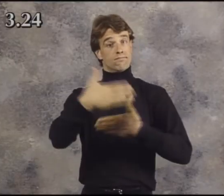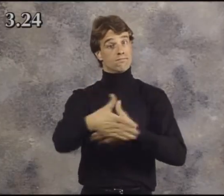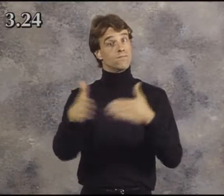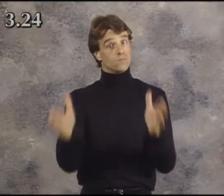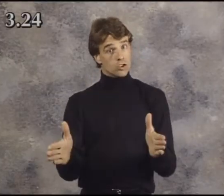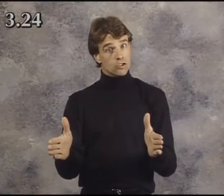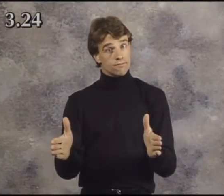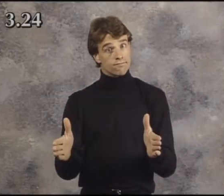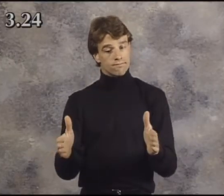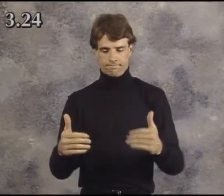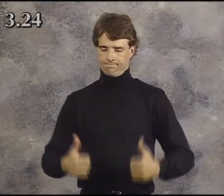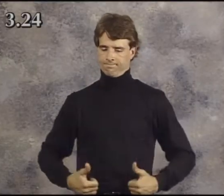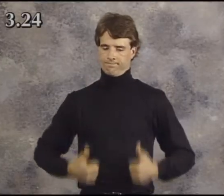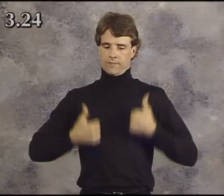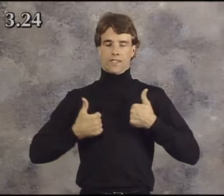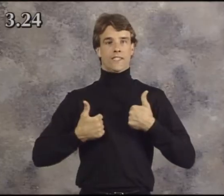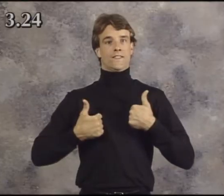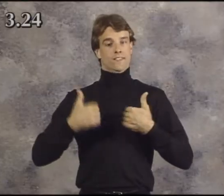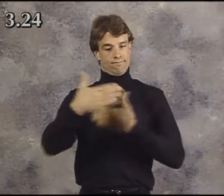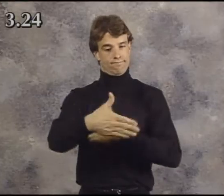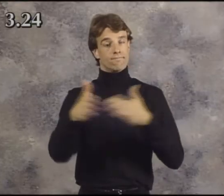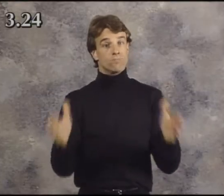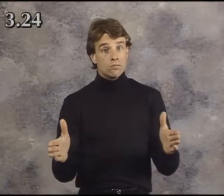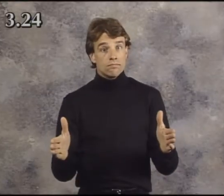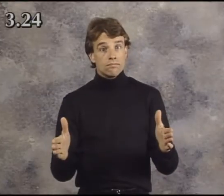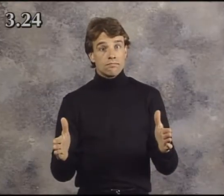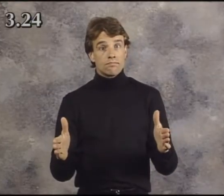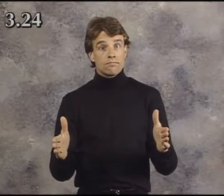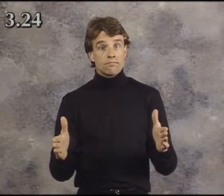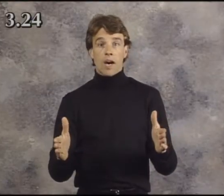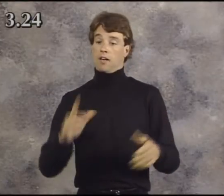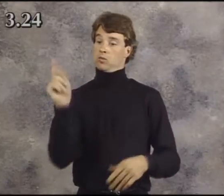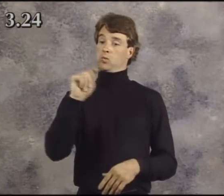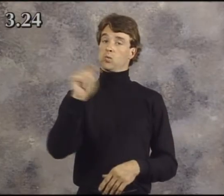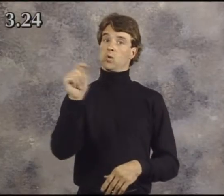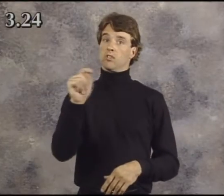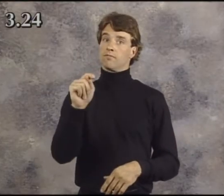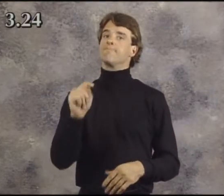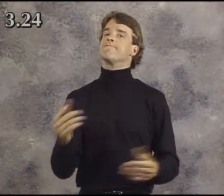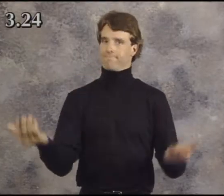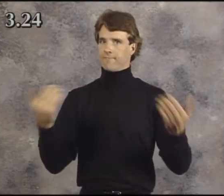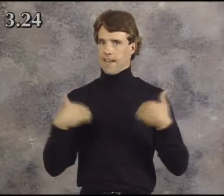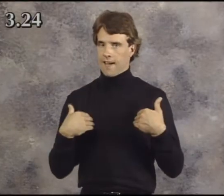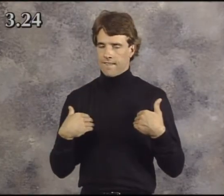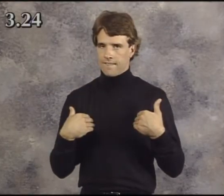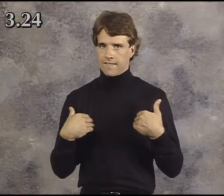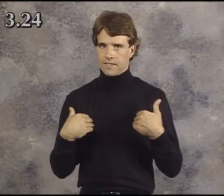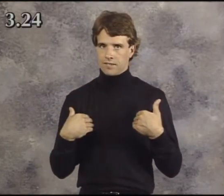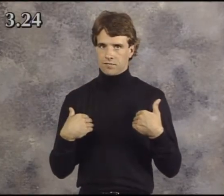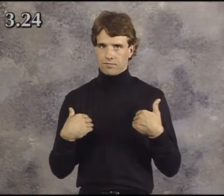a kitchen, a living room, and a bathroom.